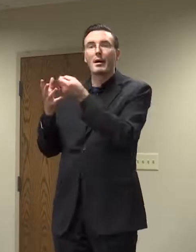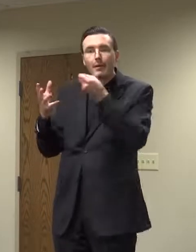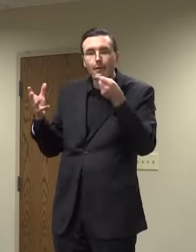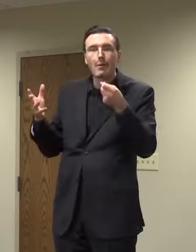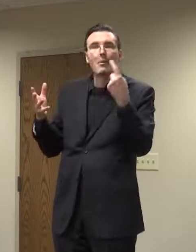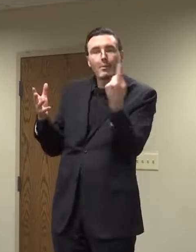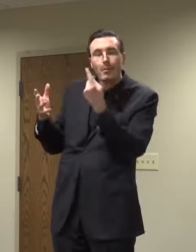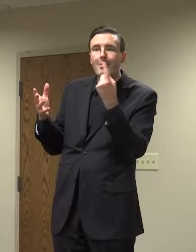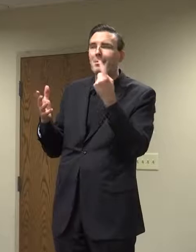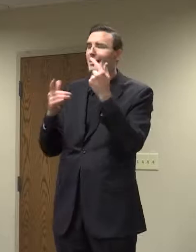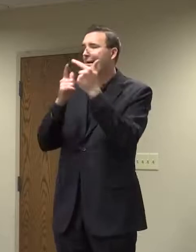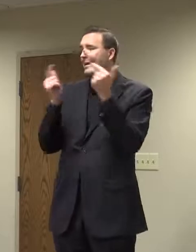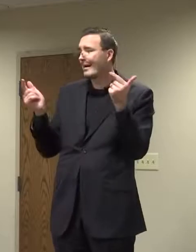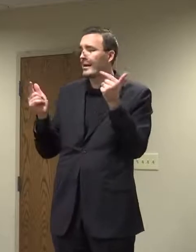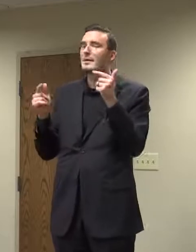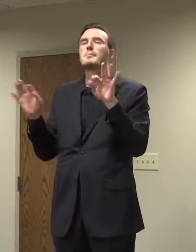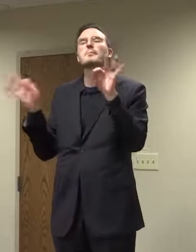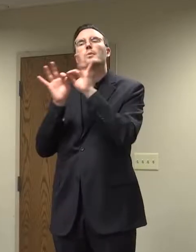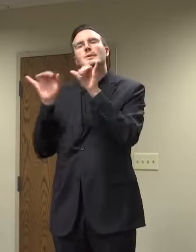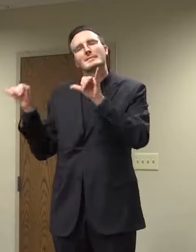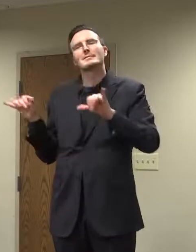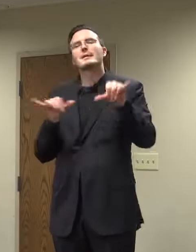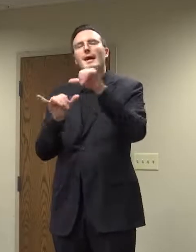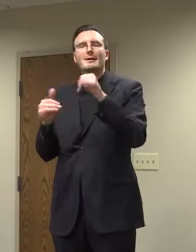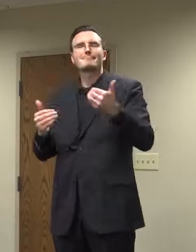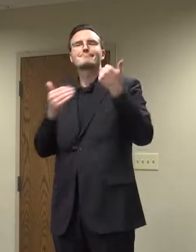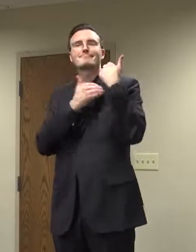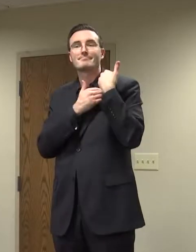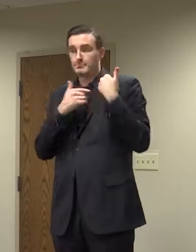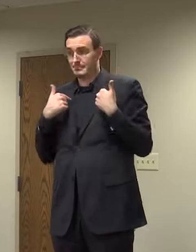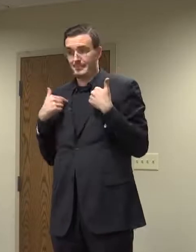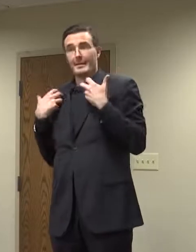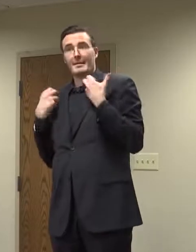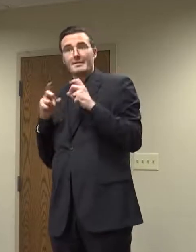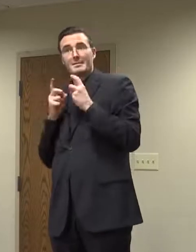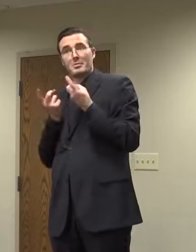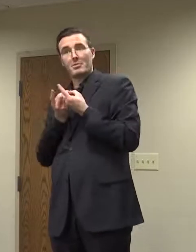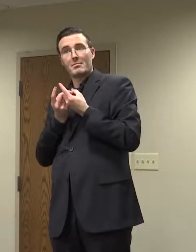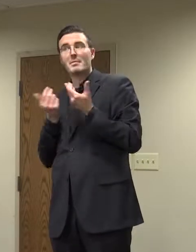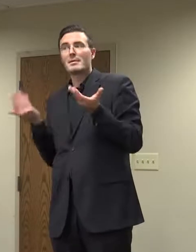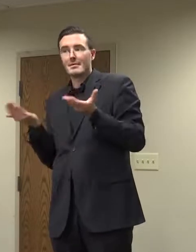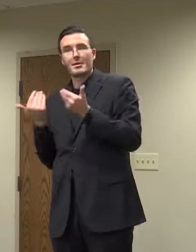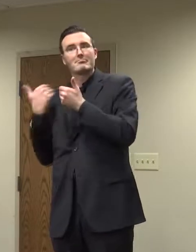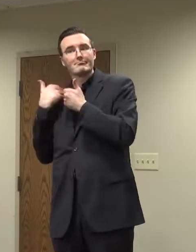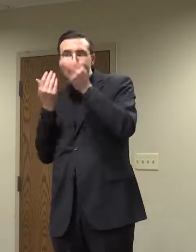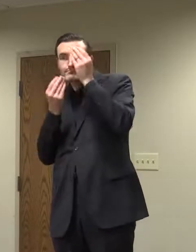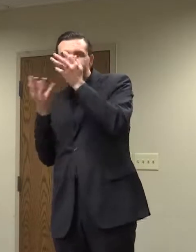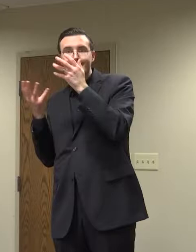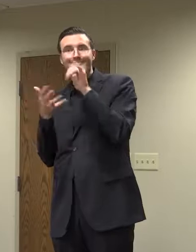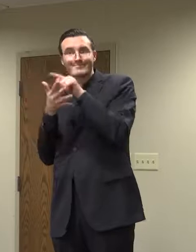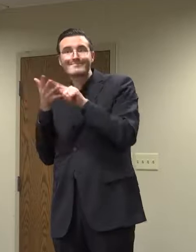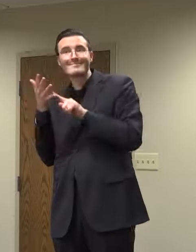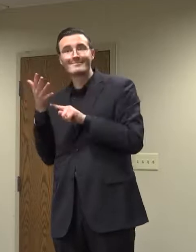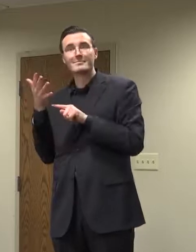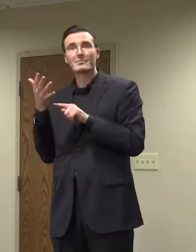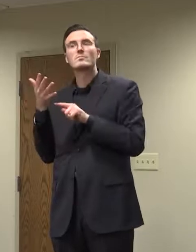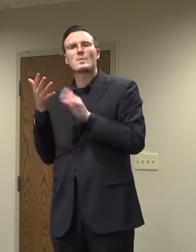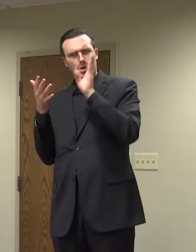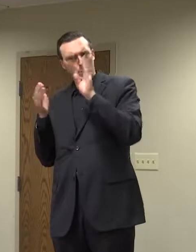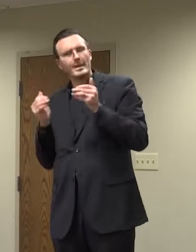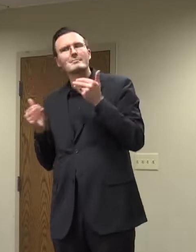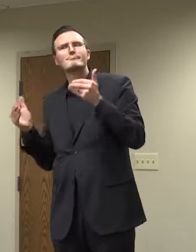have a responsibility. I'll do my best on my part in the health department's side, but I also need the public to do their side as